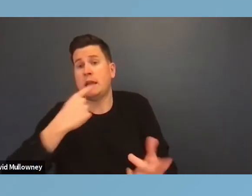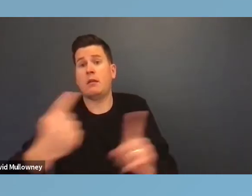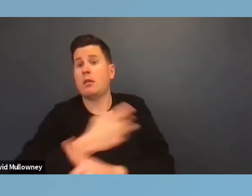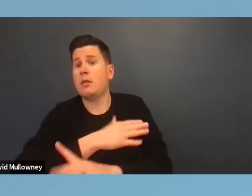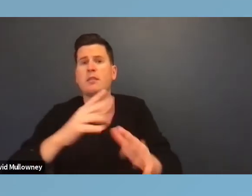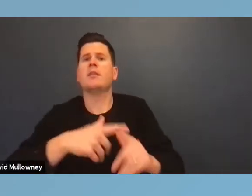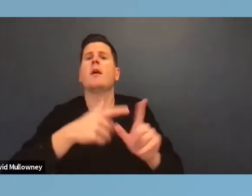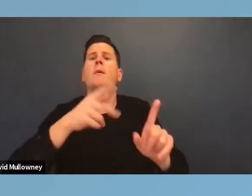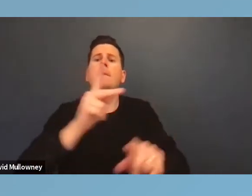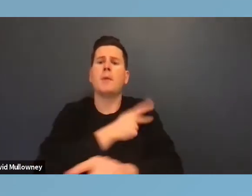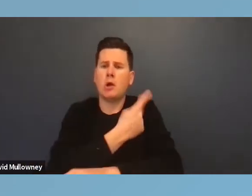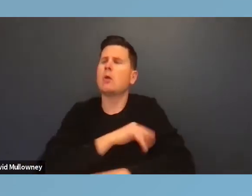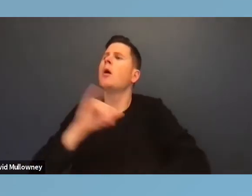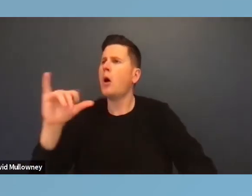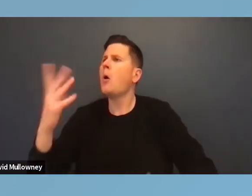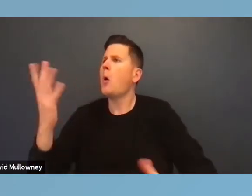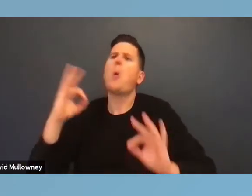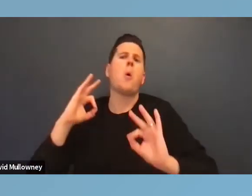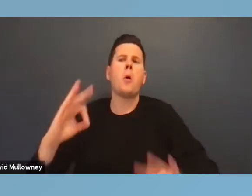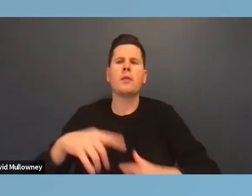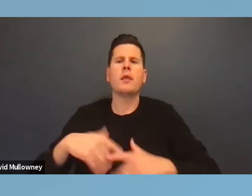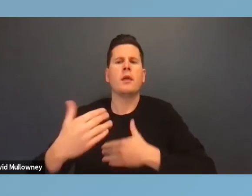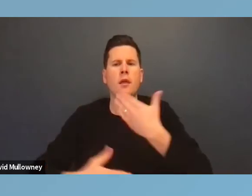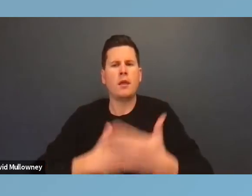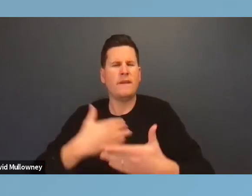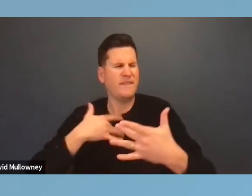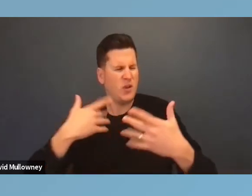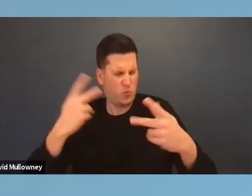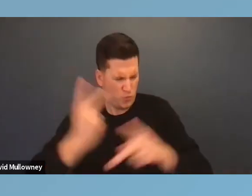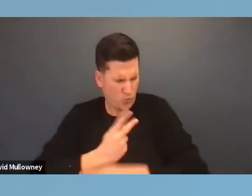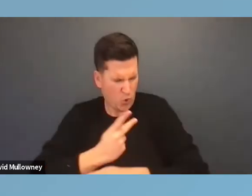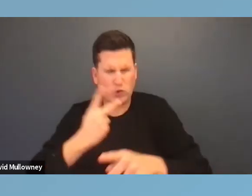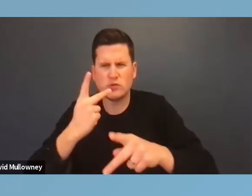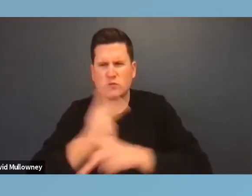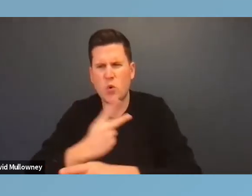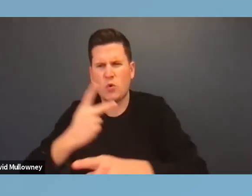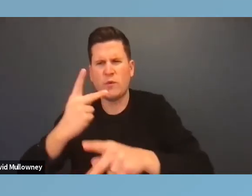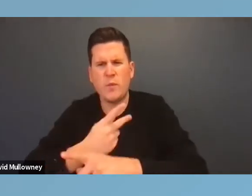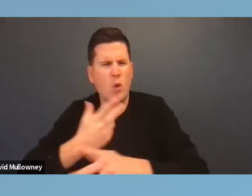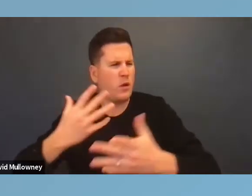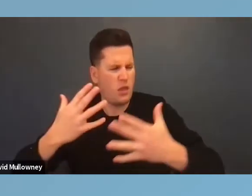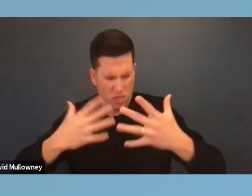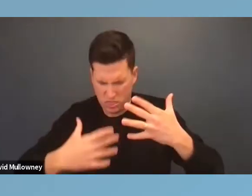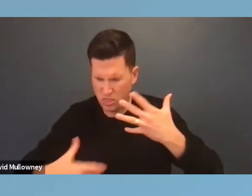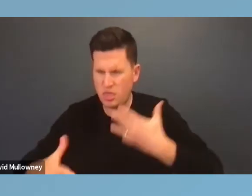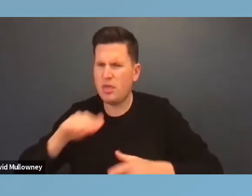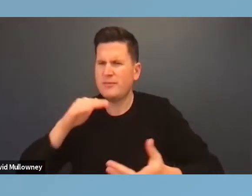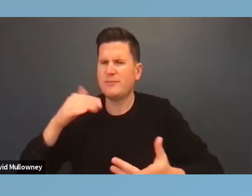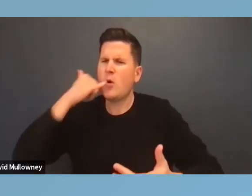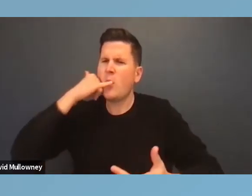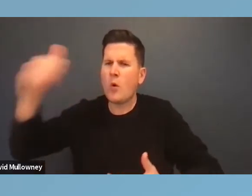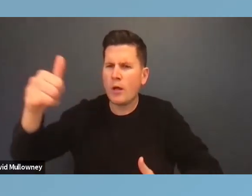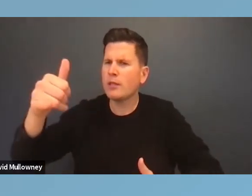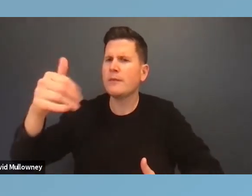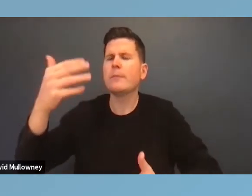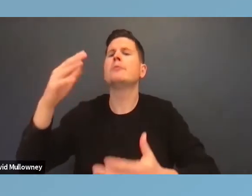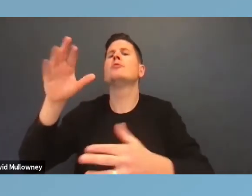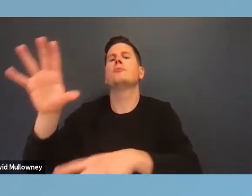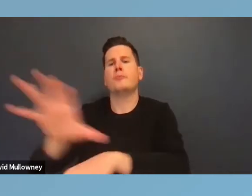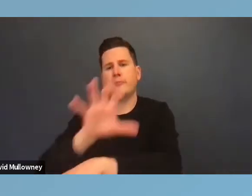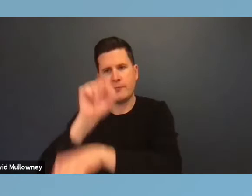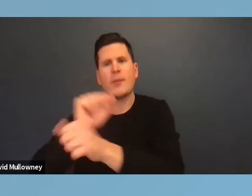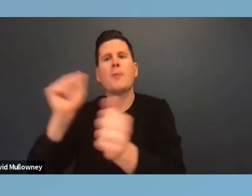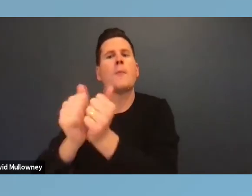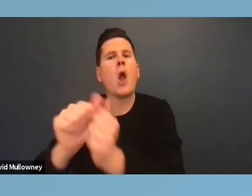person. I'm not sure what was said, but the patient was like, oh, okay, and went on with their life, but they felt worse and worse and